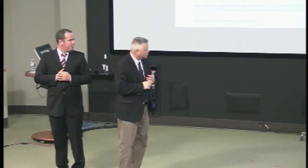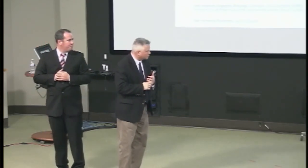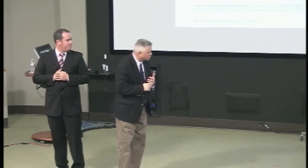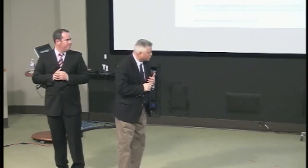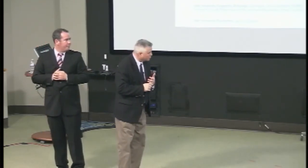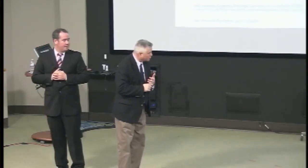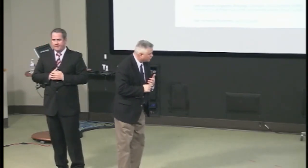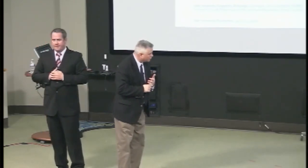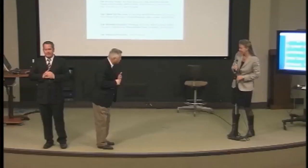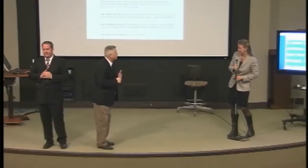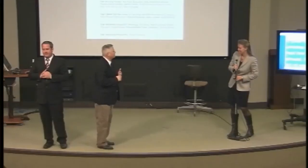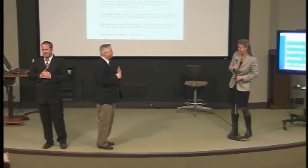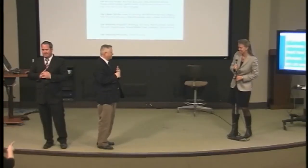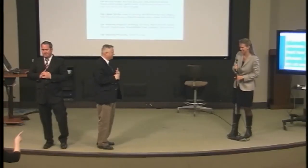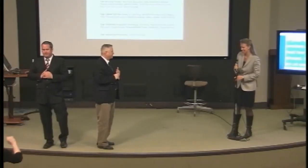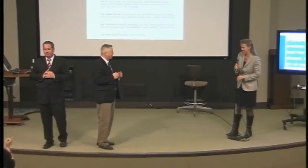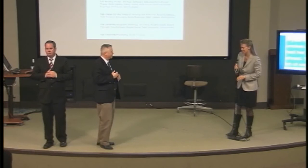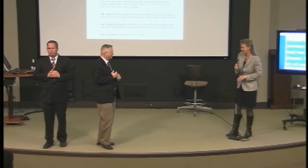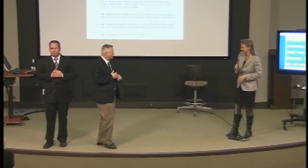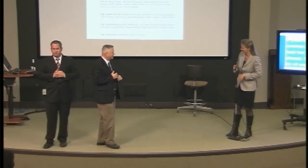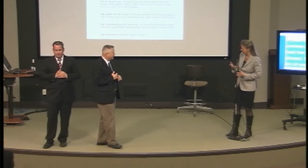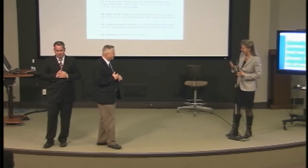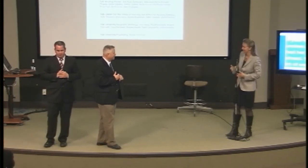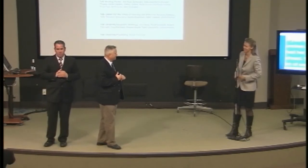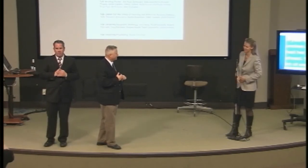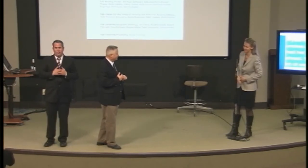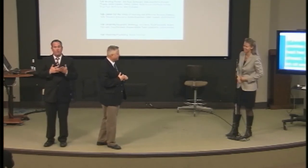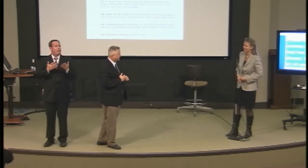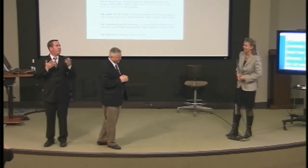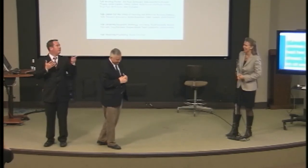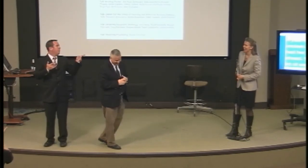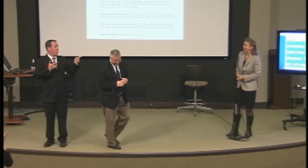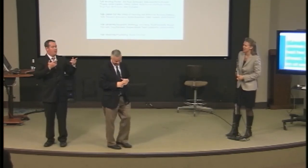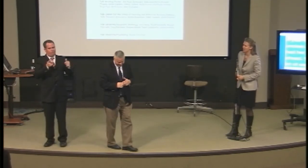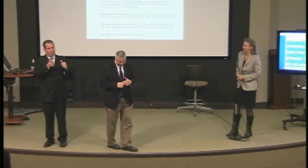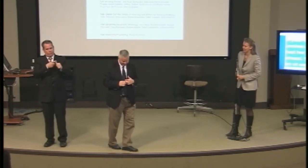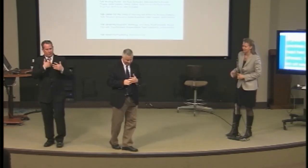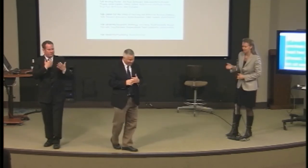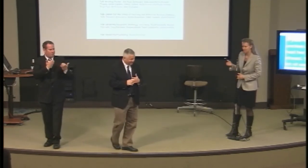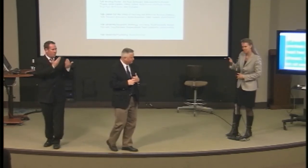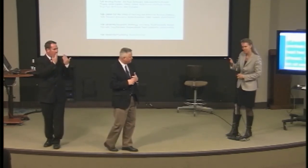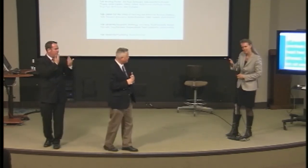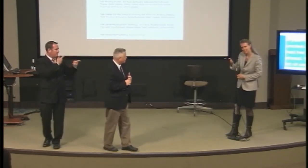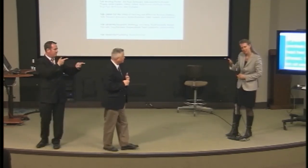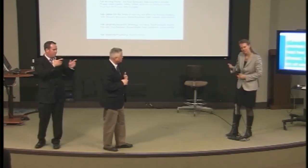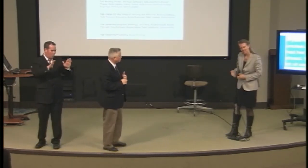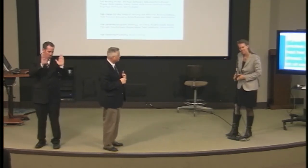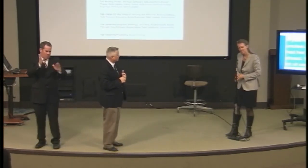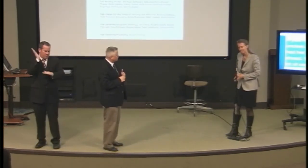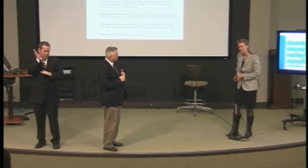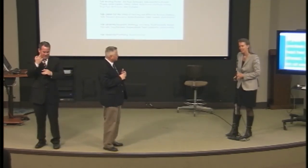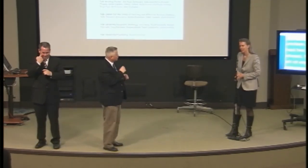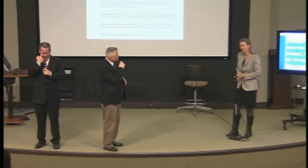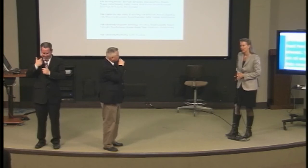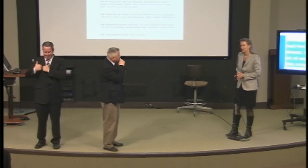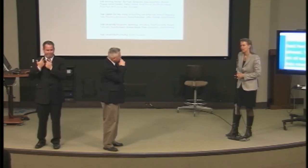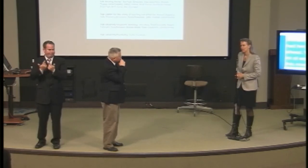Well, first, let me say thank you for a wonderful presentation. Thank you, It's Guinevere. very inspiring, as always. Thank you. And maybe to add to that